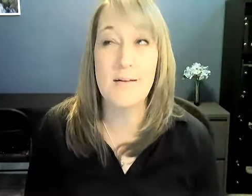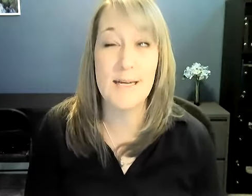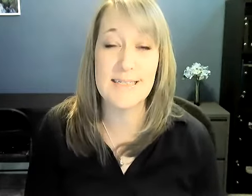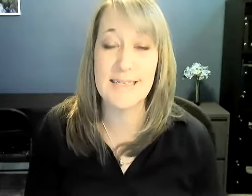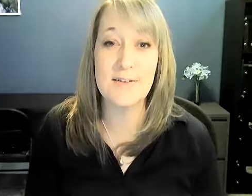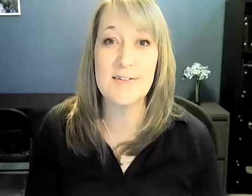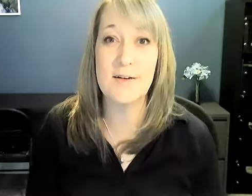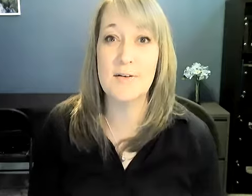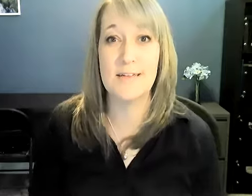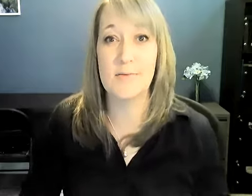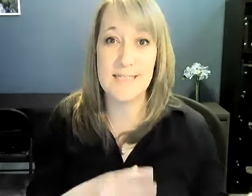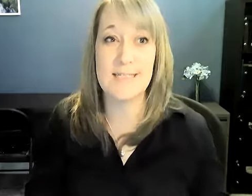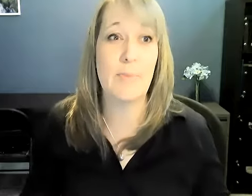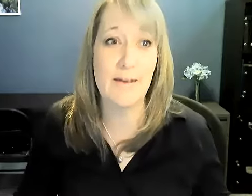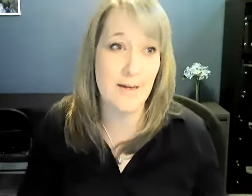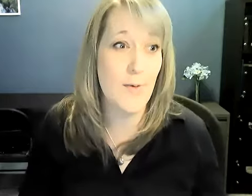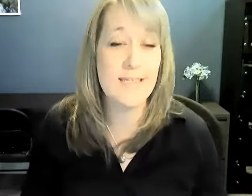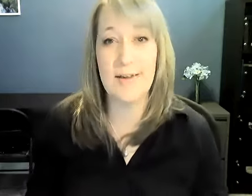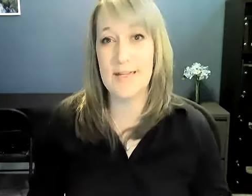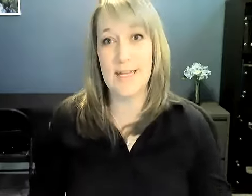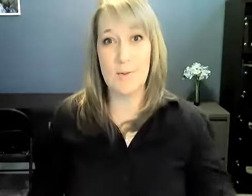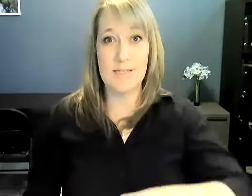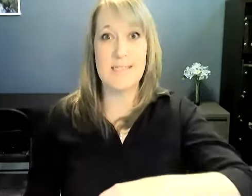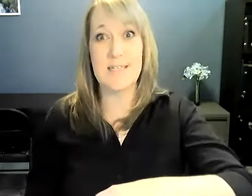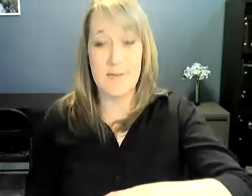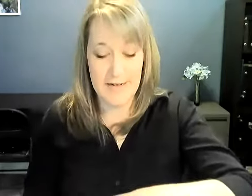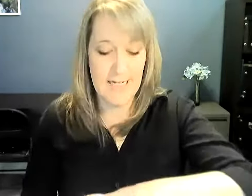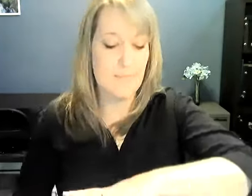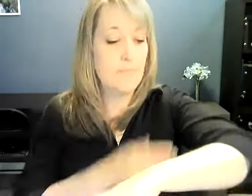My skills are disappearing, going down, getting worse, deteriorating.